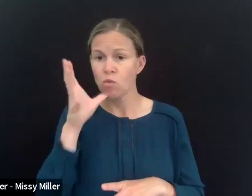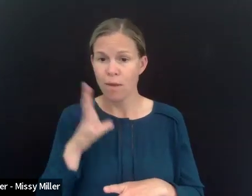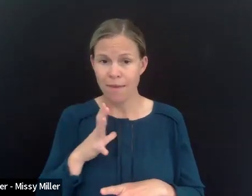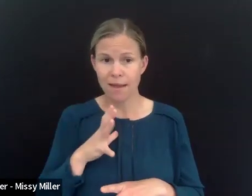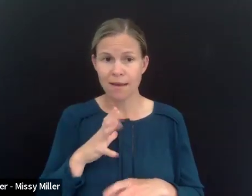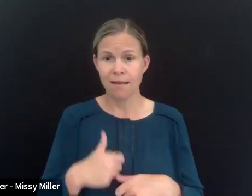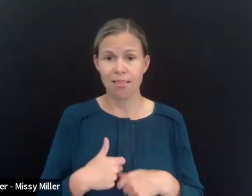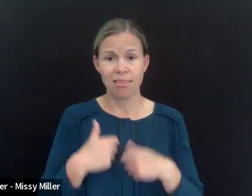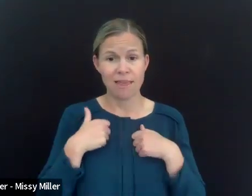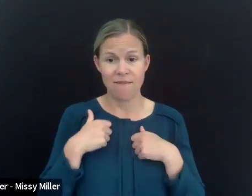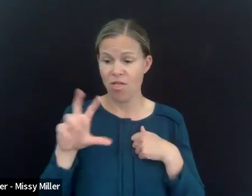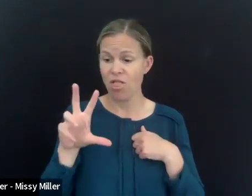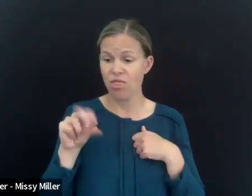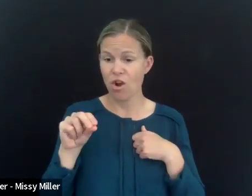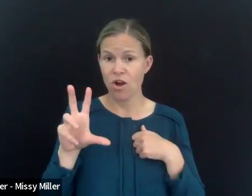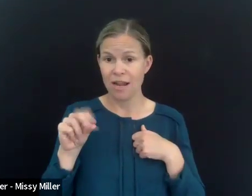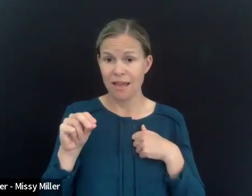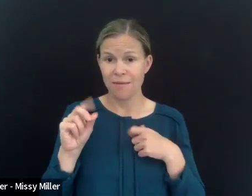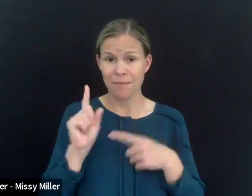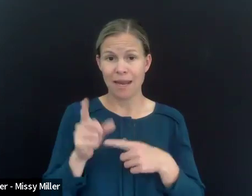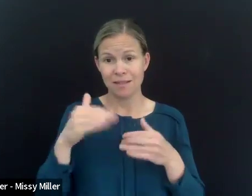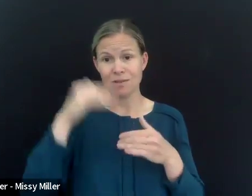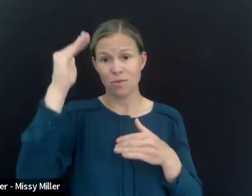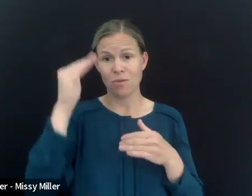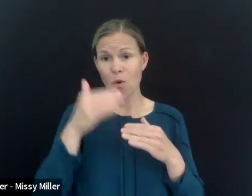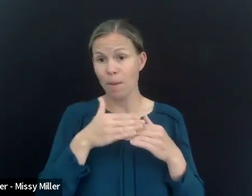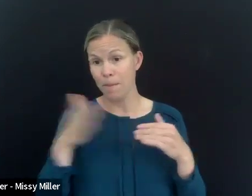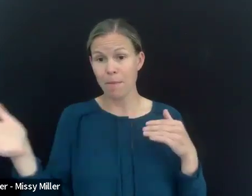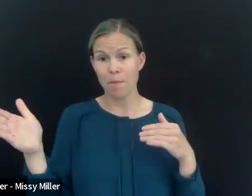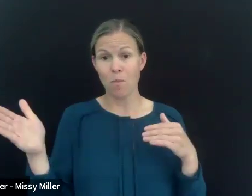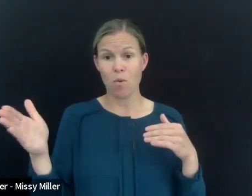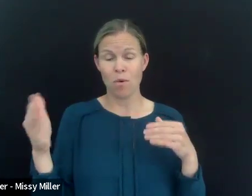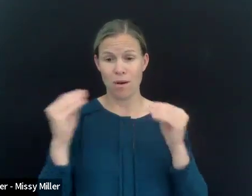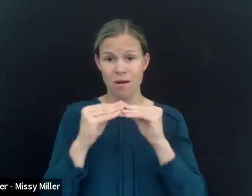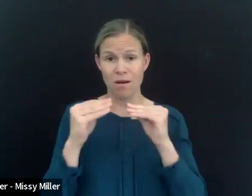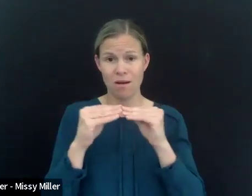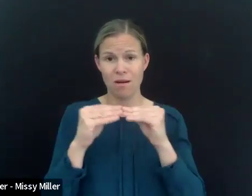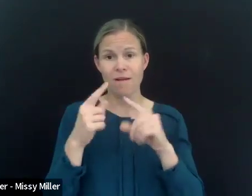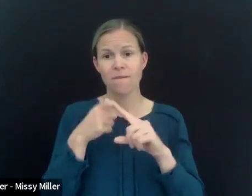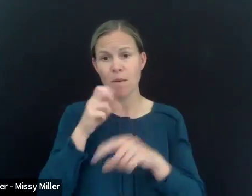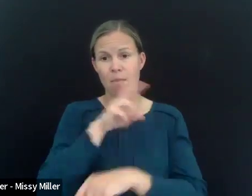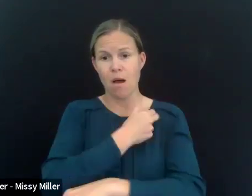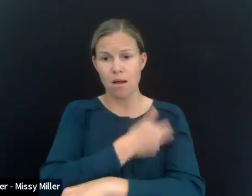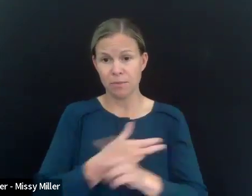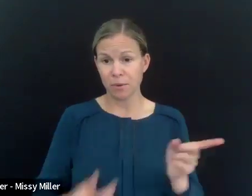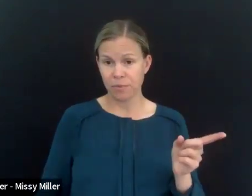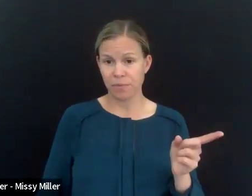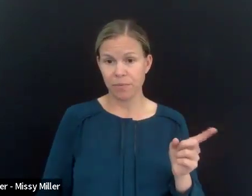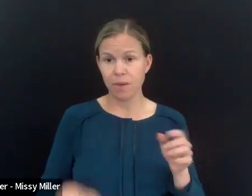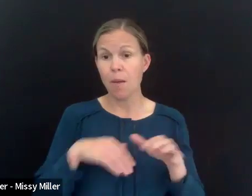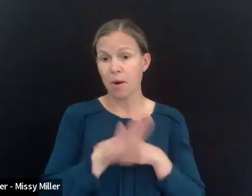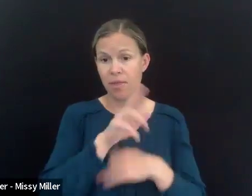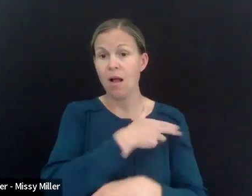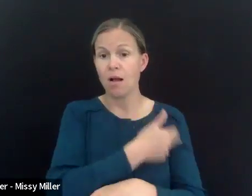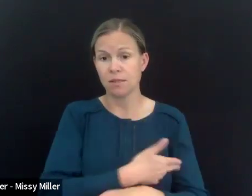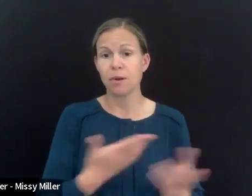over 30 minutes from a birthing hospital. This is on top of the fact that We have since